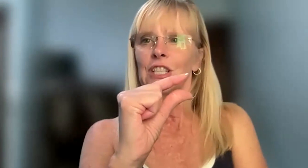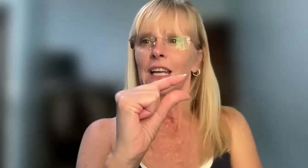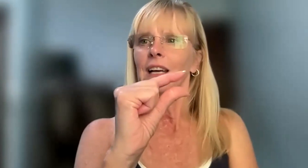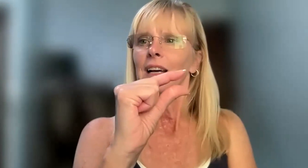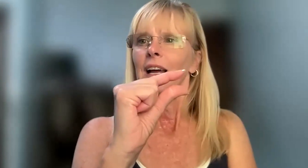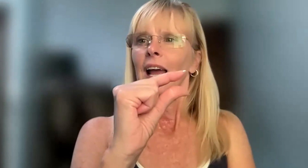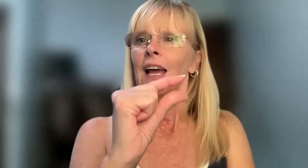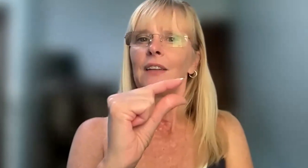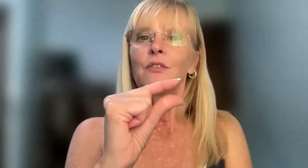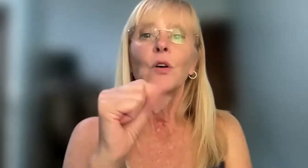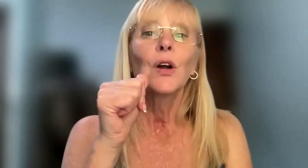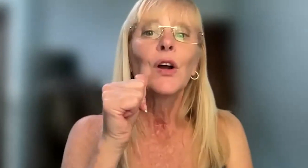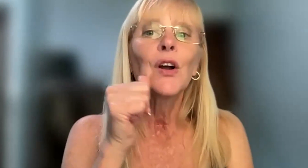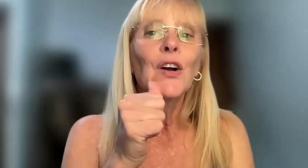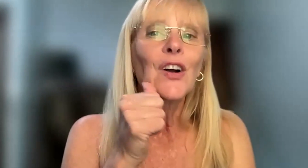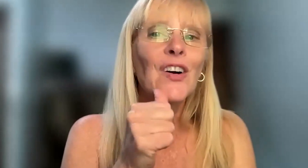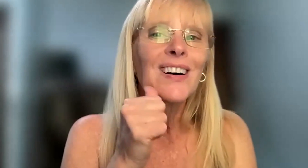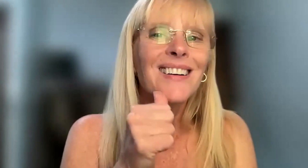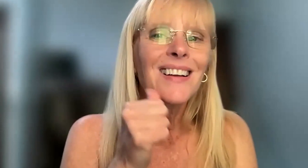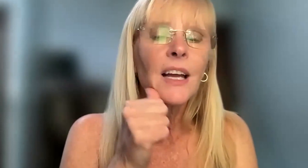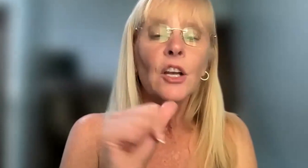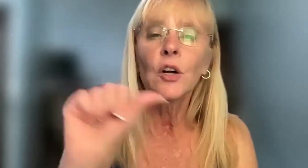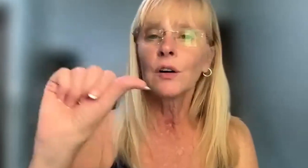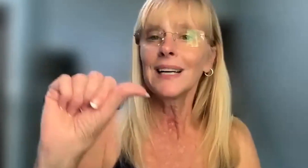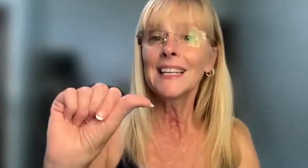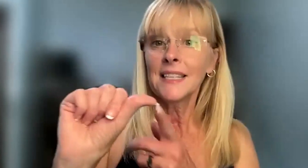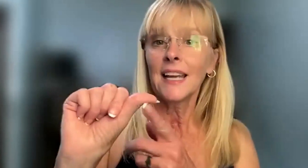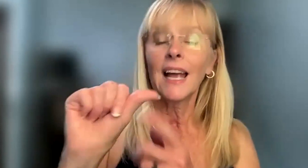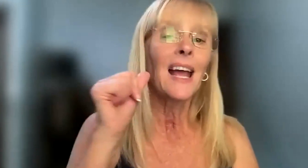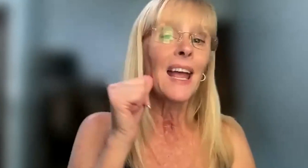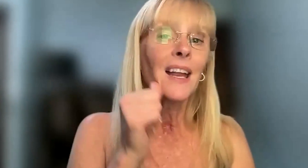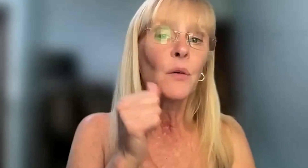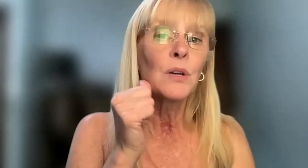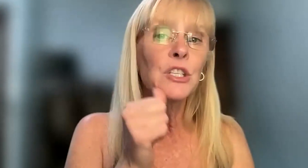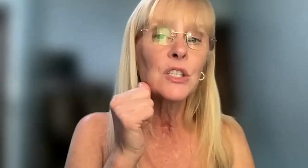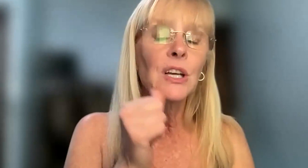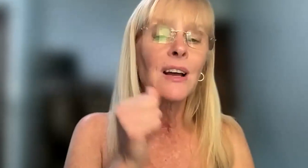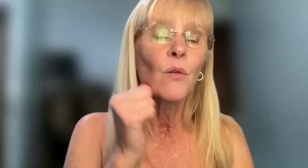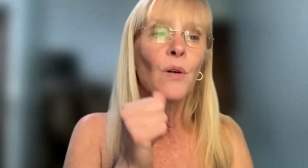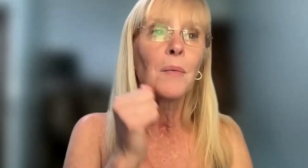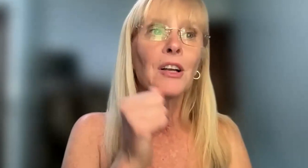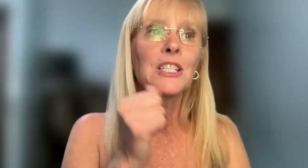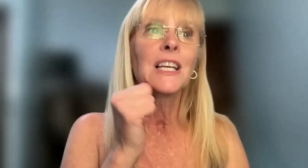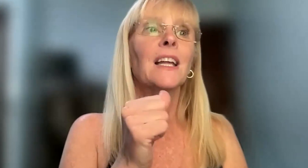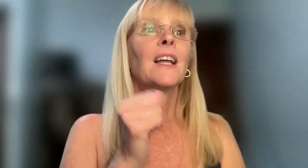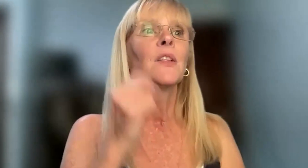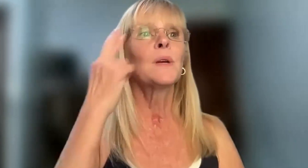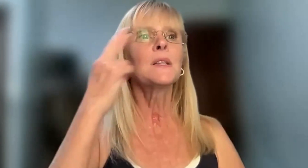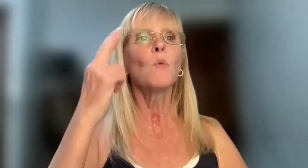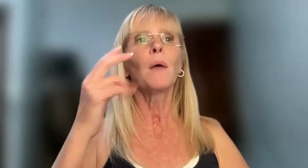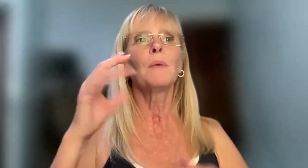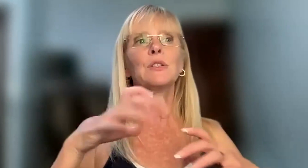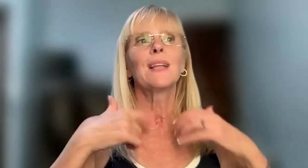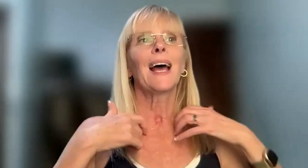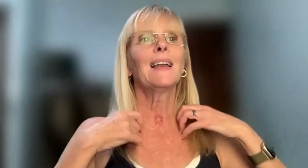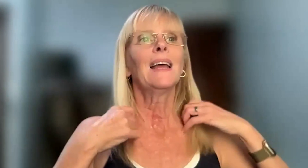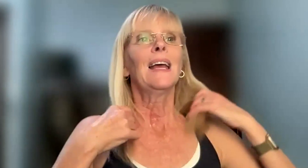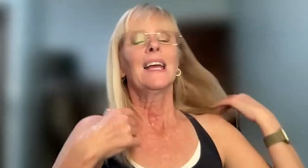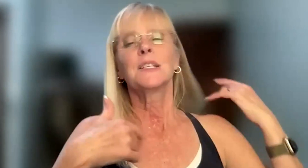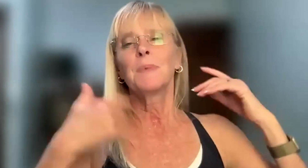G, and for girl. And girl is the A hand, and we just rub our chin. And the reason why we do that is